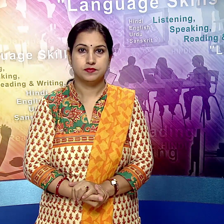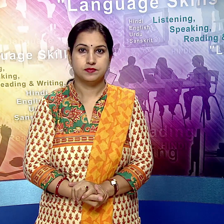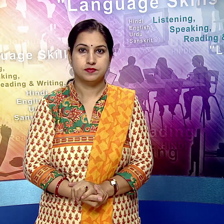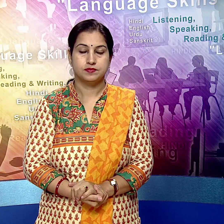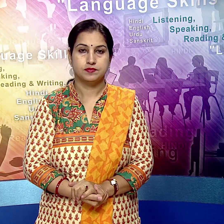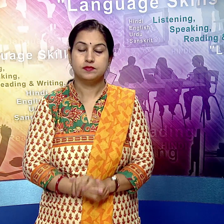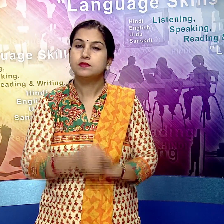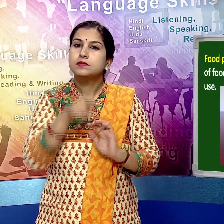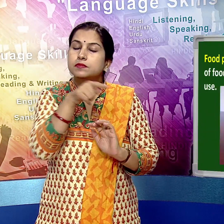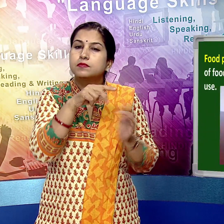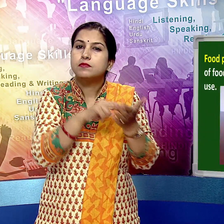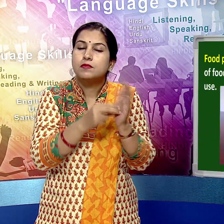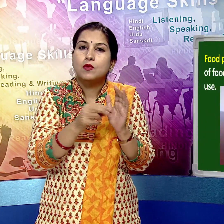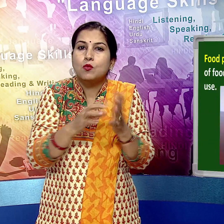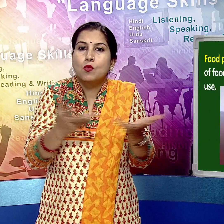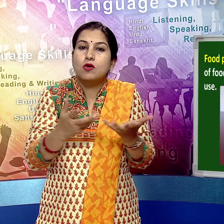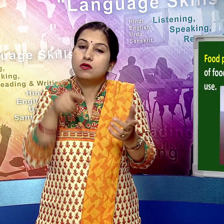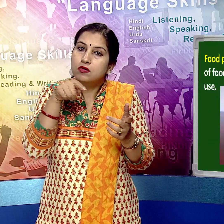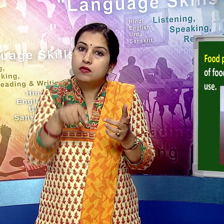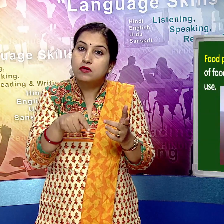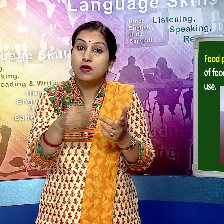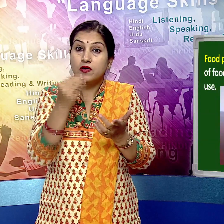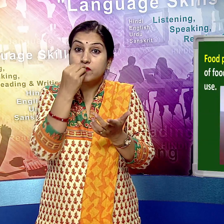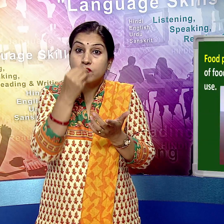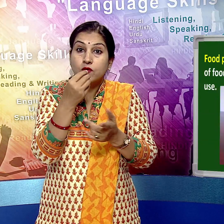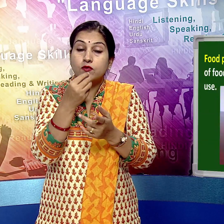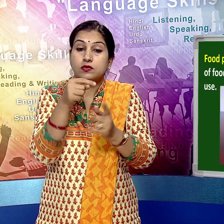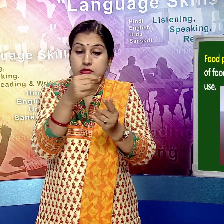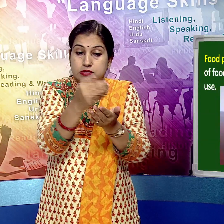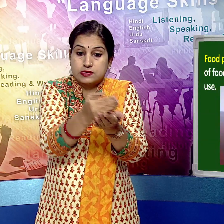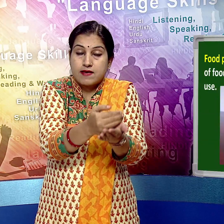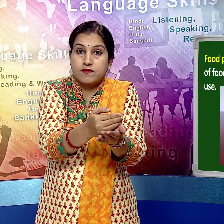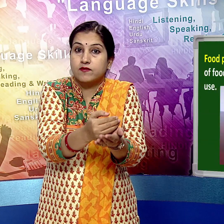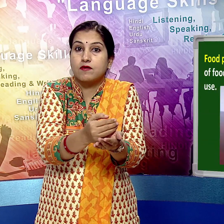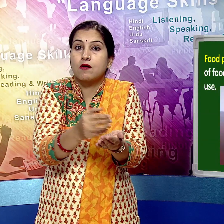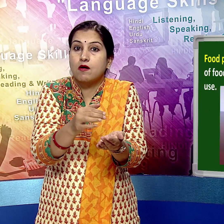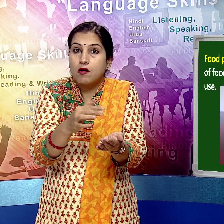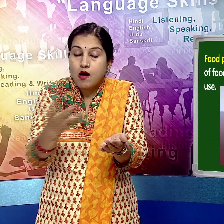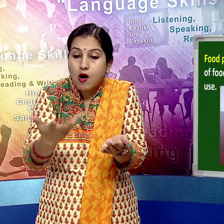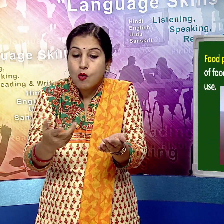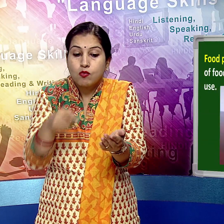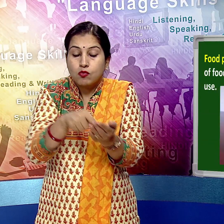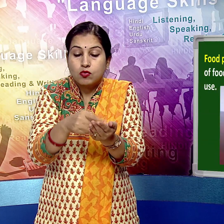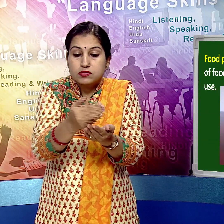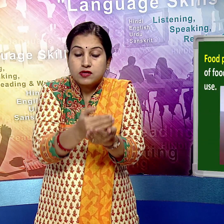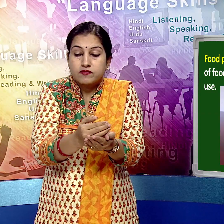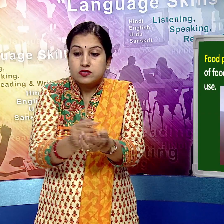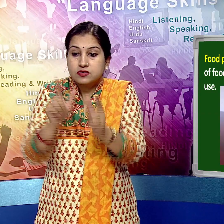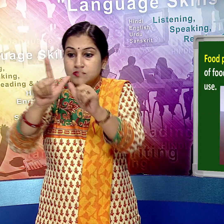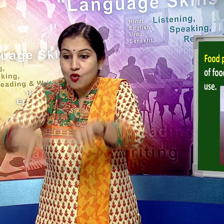Food preservation is a form of processing of food to prevent it from spoilage